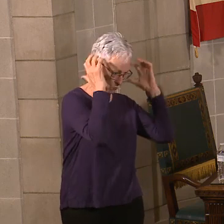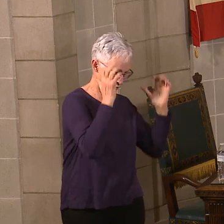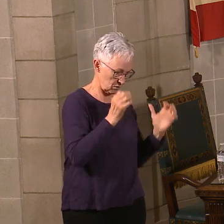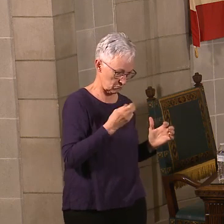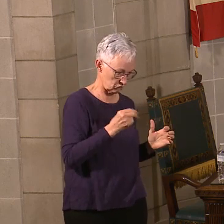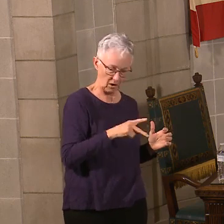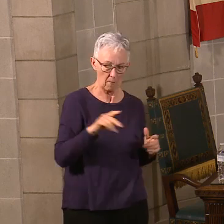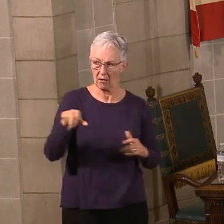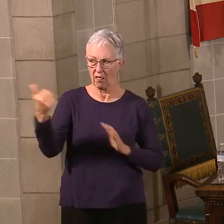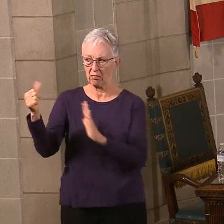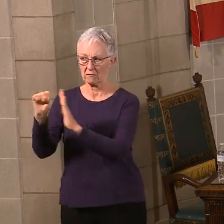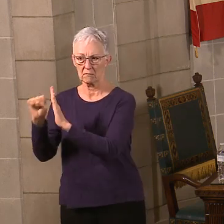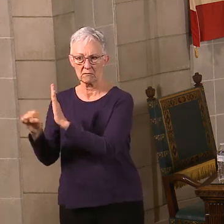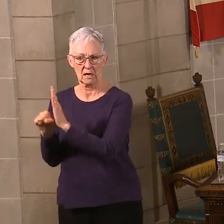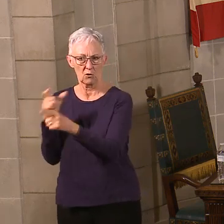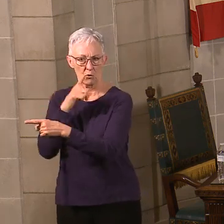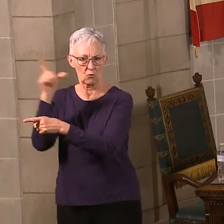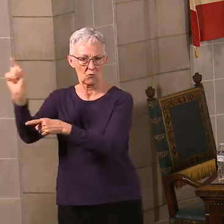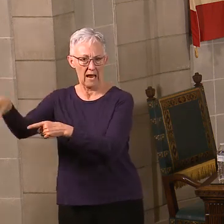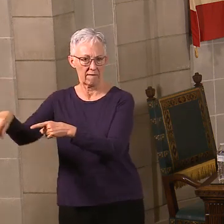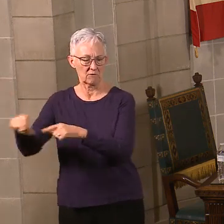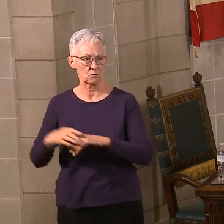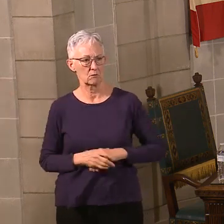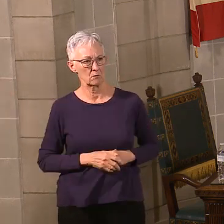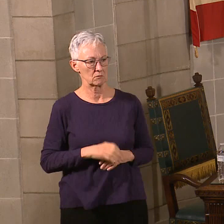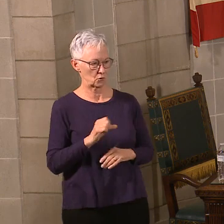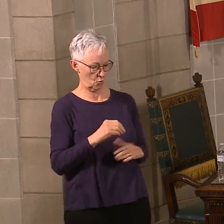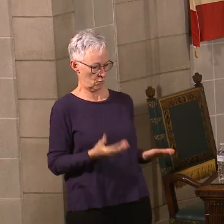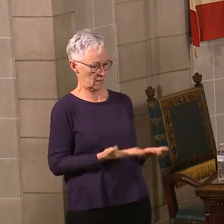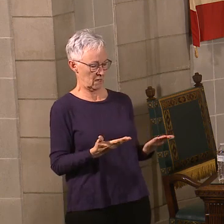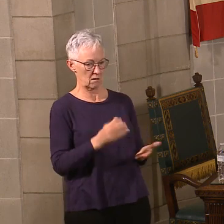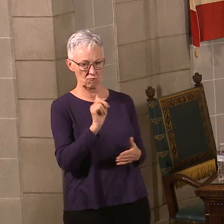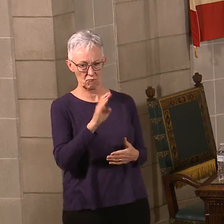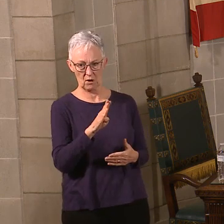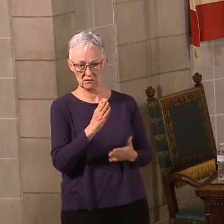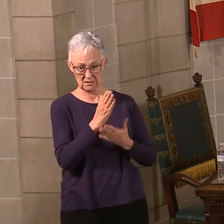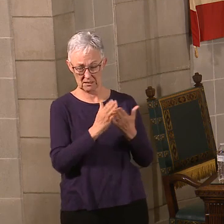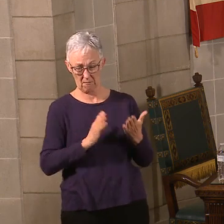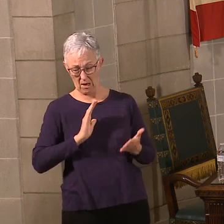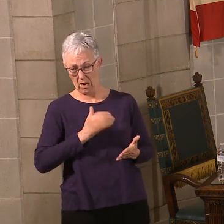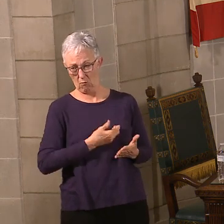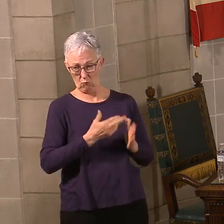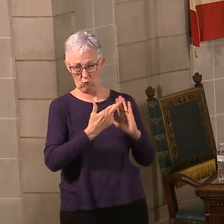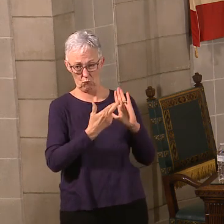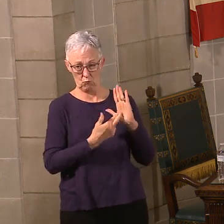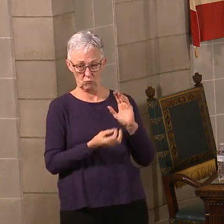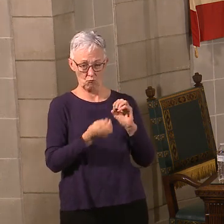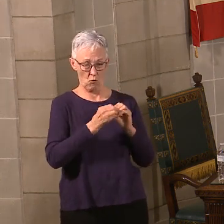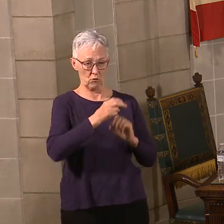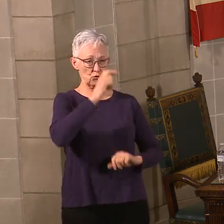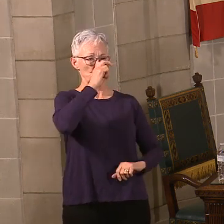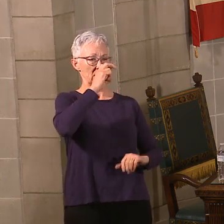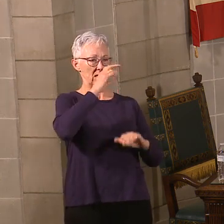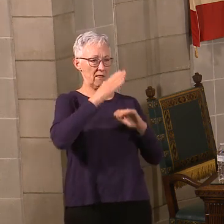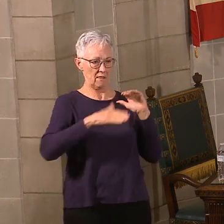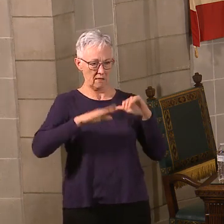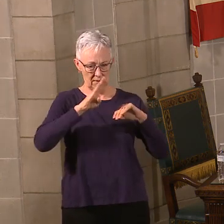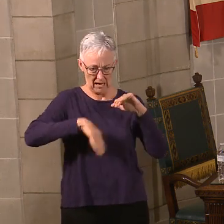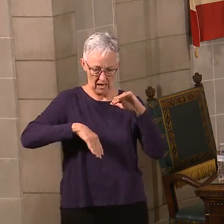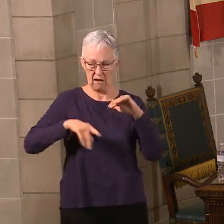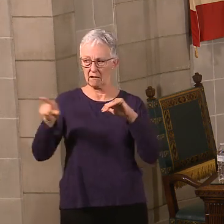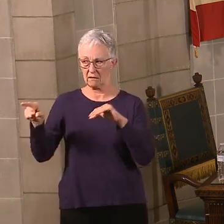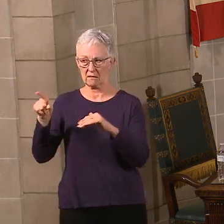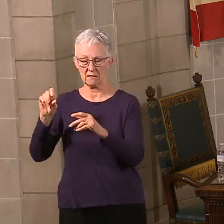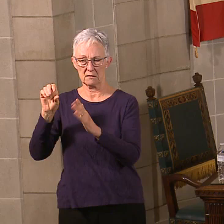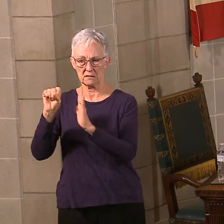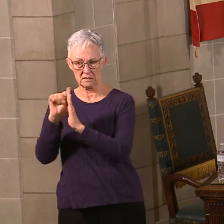Nebraska is being more restrictive. But in general, they're very, very similar, and they accomplish the same ends, which is to really get people to pay attention to